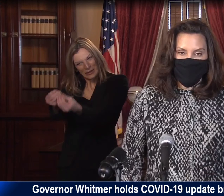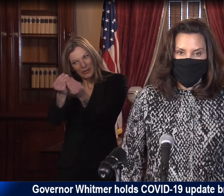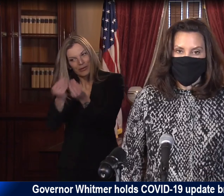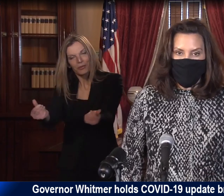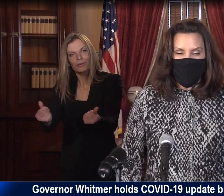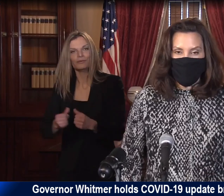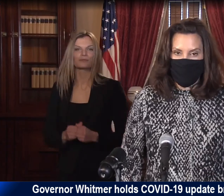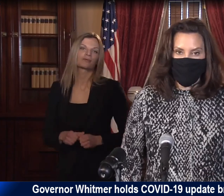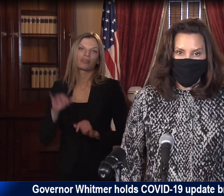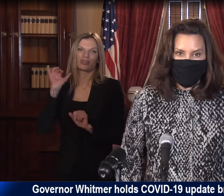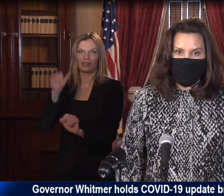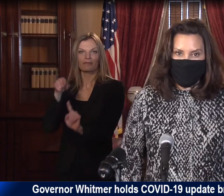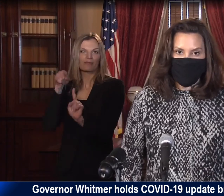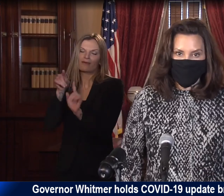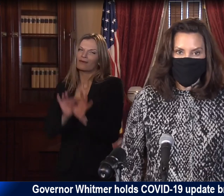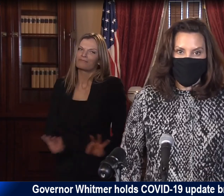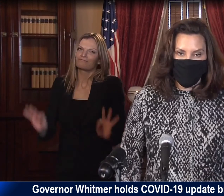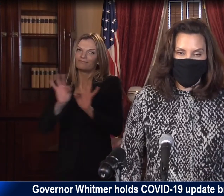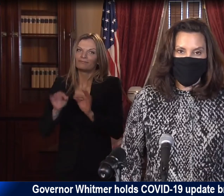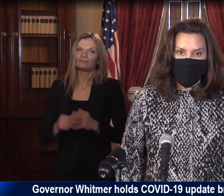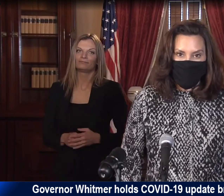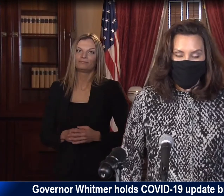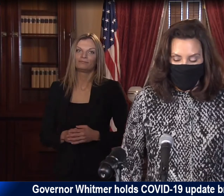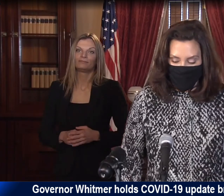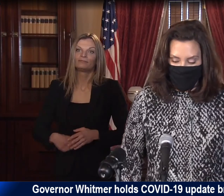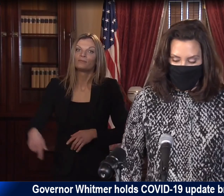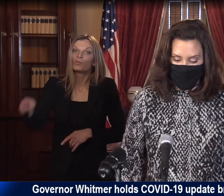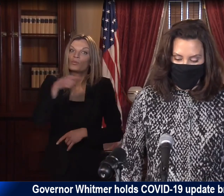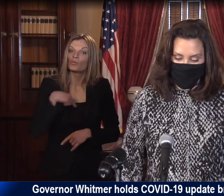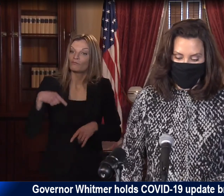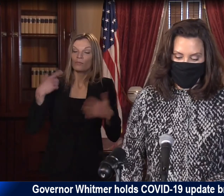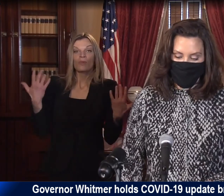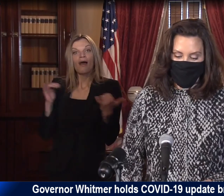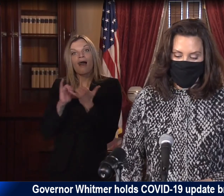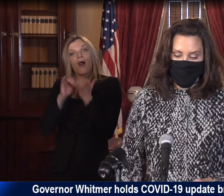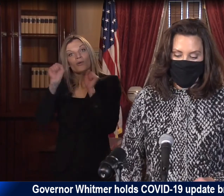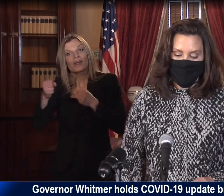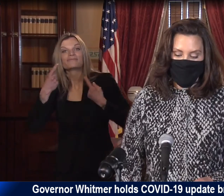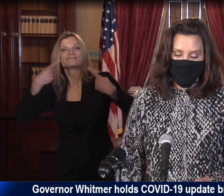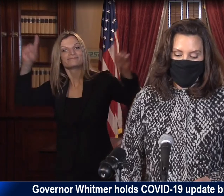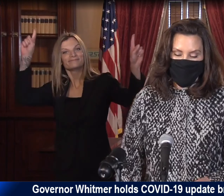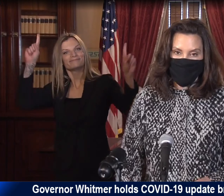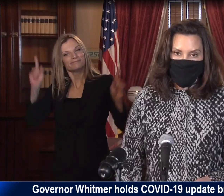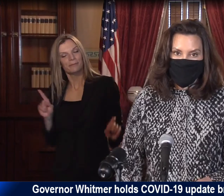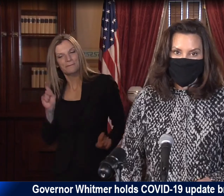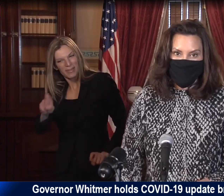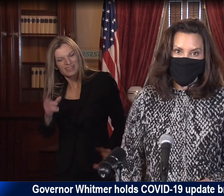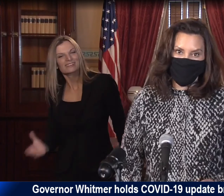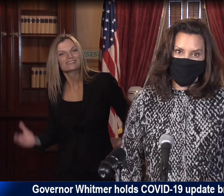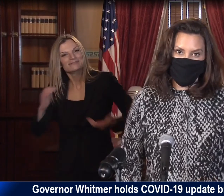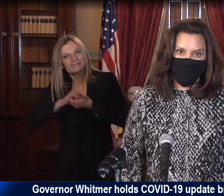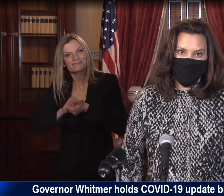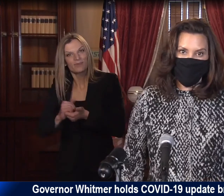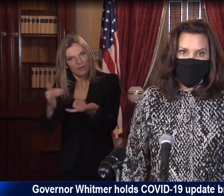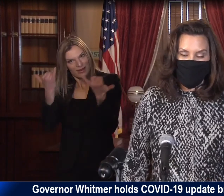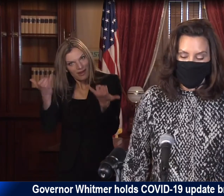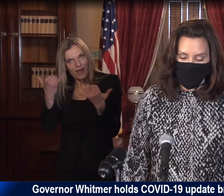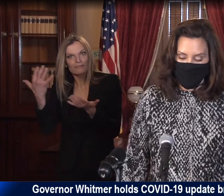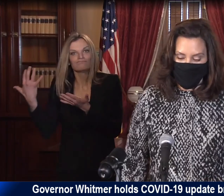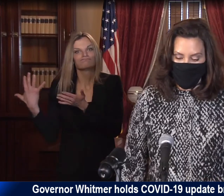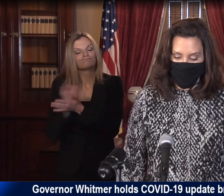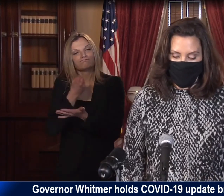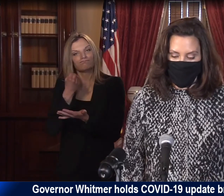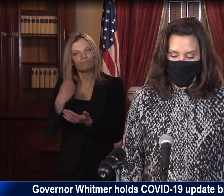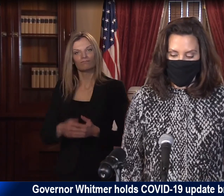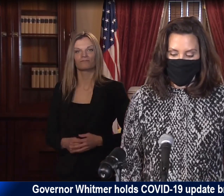Americans, there is no problem we cannot solve if we work together. So let's get to work,